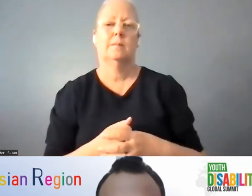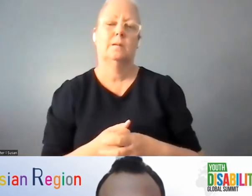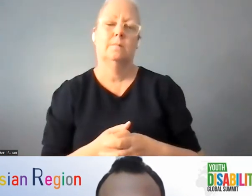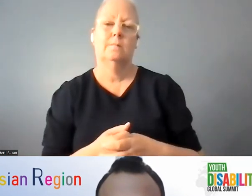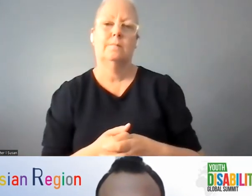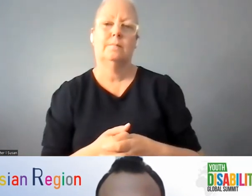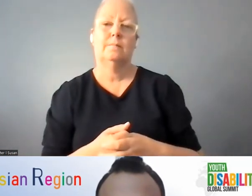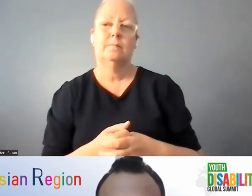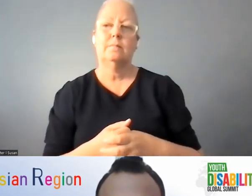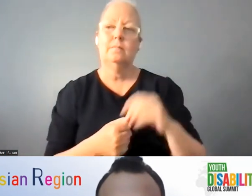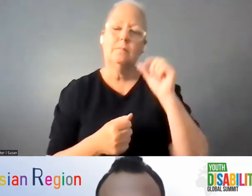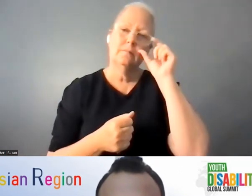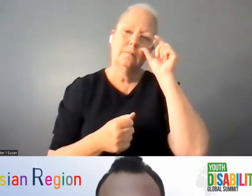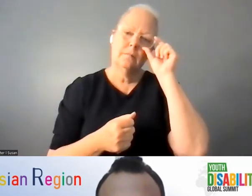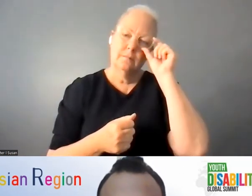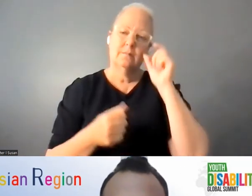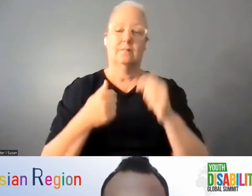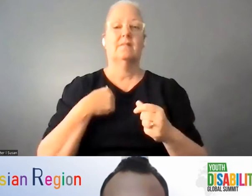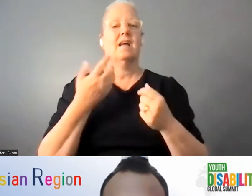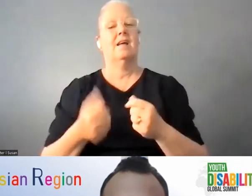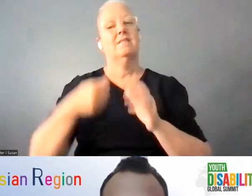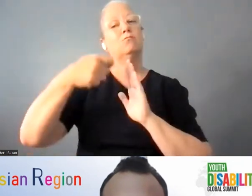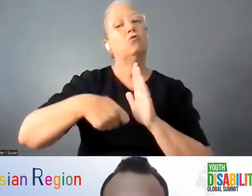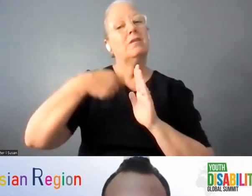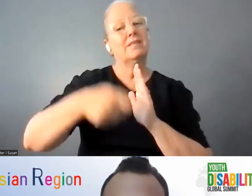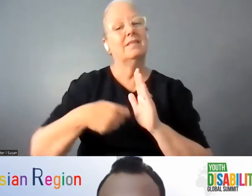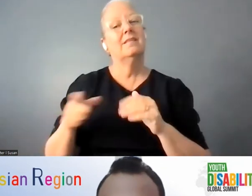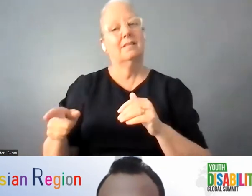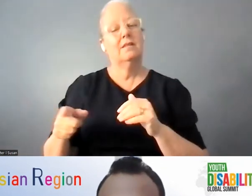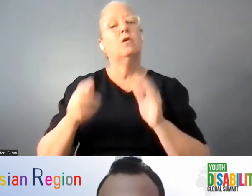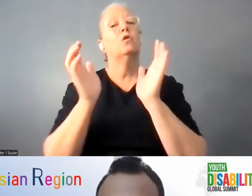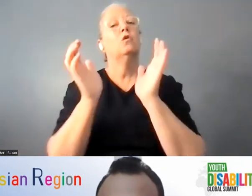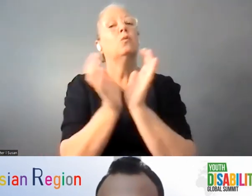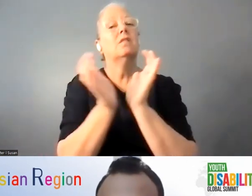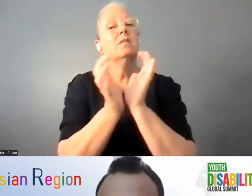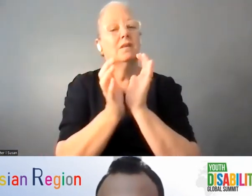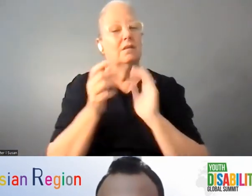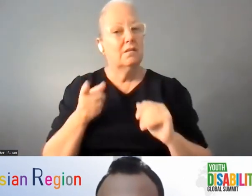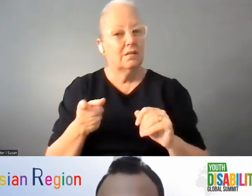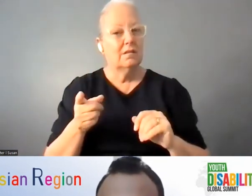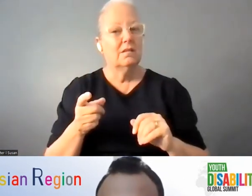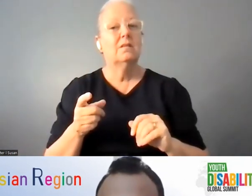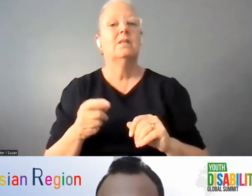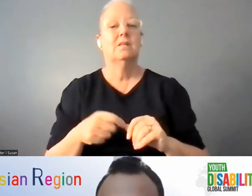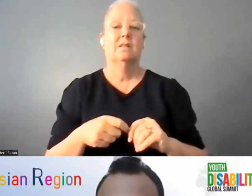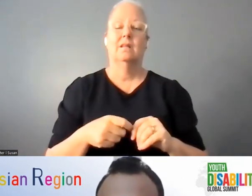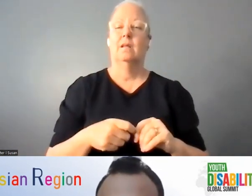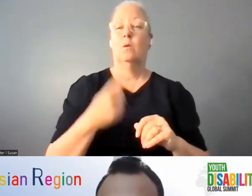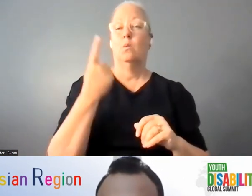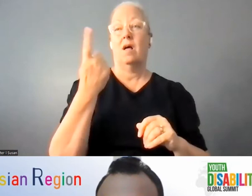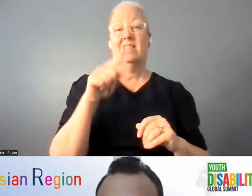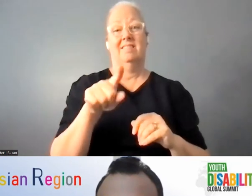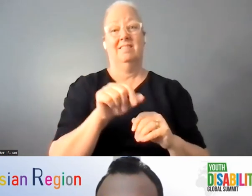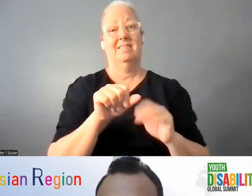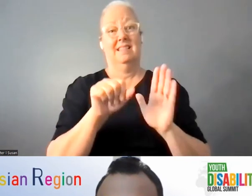In Bihar, we have a project, you know, that is again UNICEF supported. Bihar is one of those most struggling states in the country.